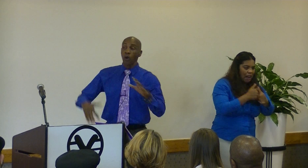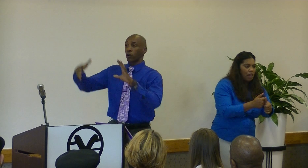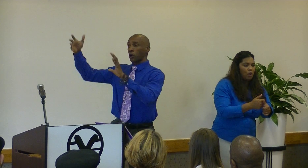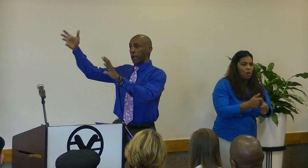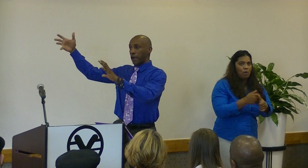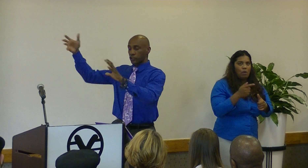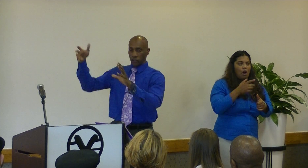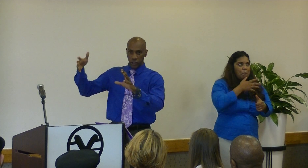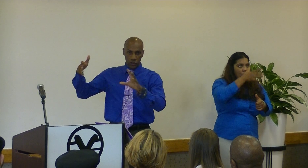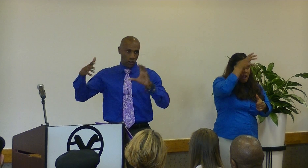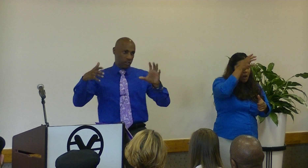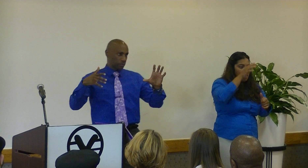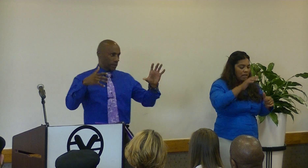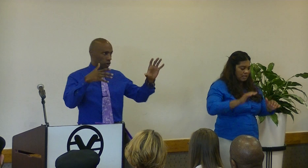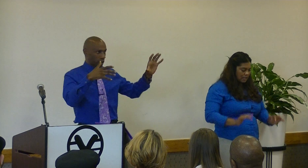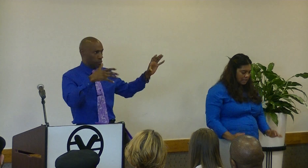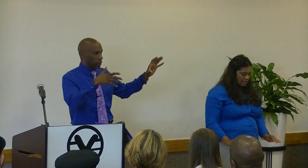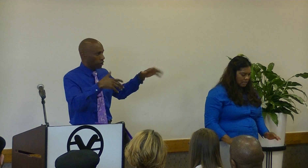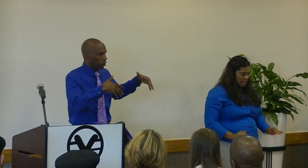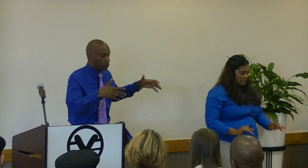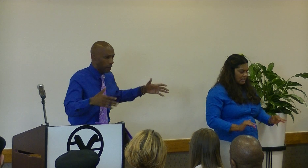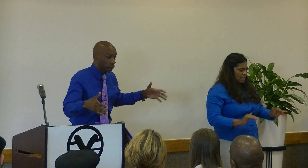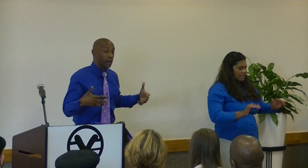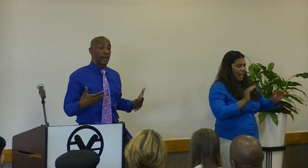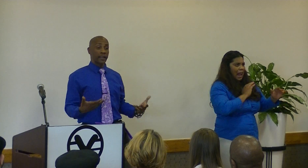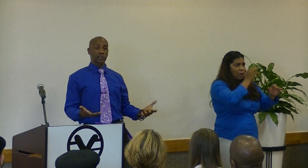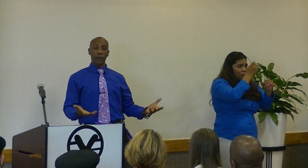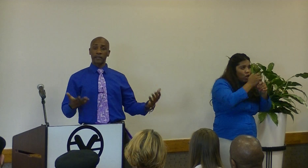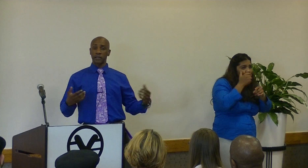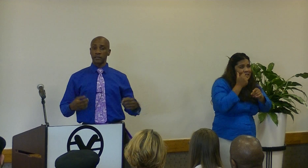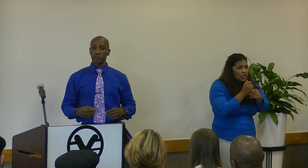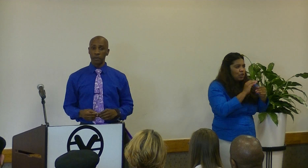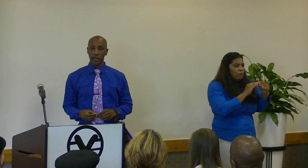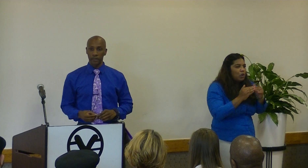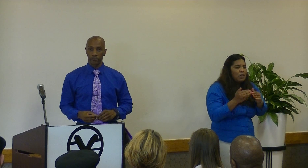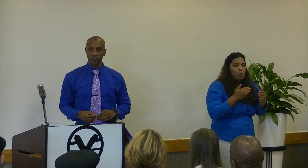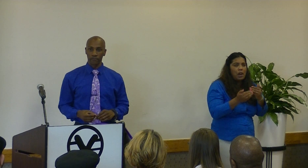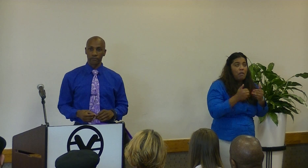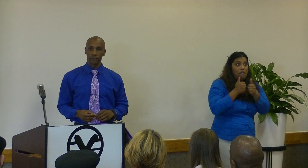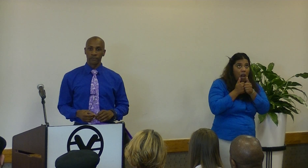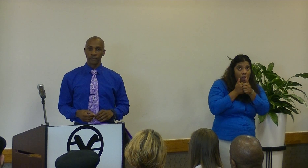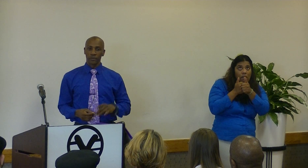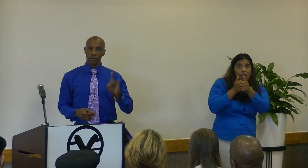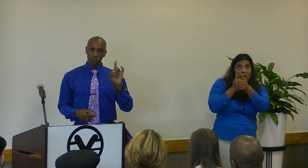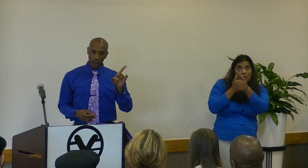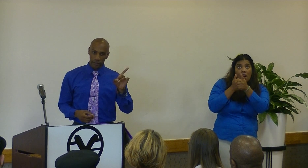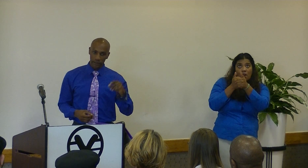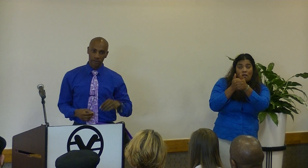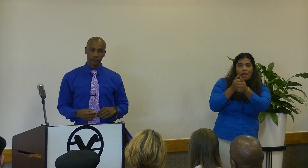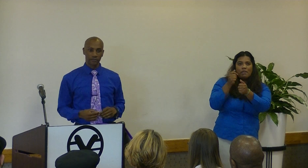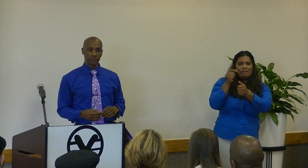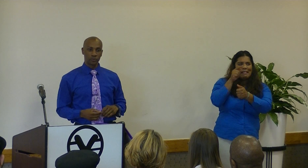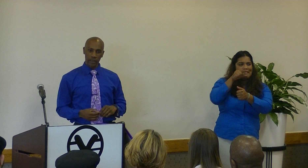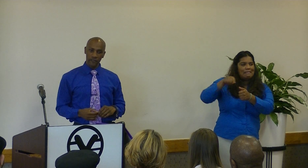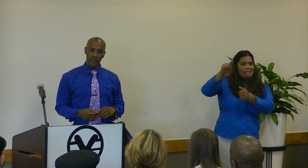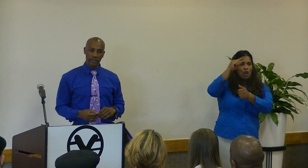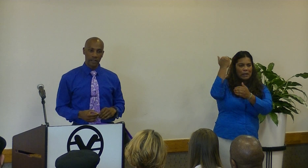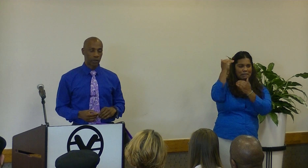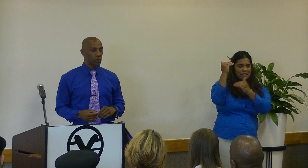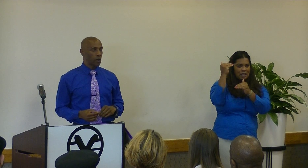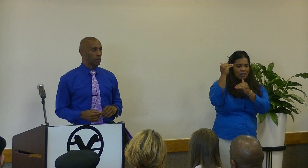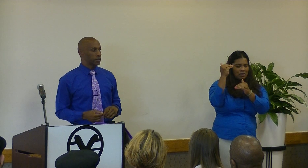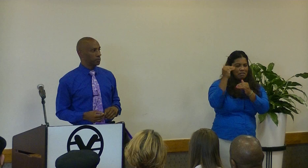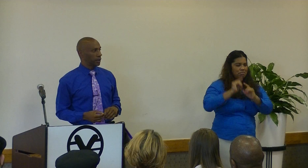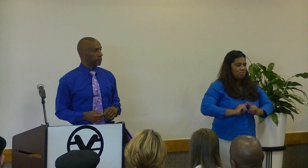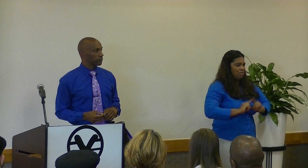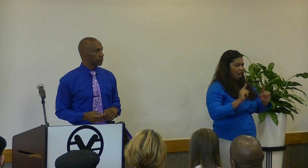into what our parents, our teachers, our siblings, our community, or whoever expects us to be. But what if that's